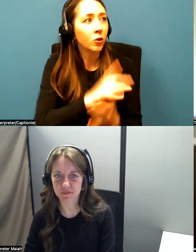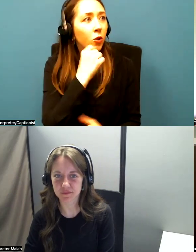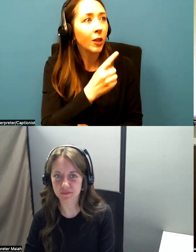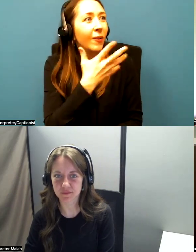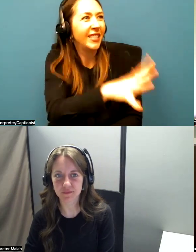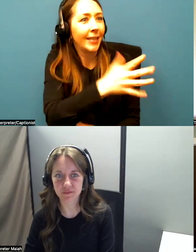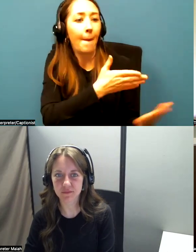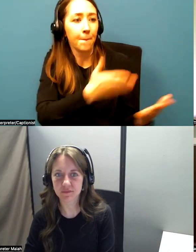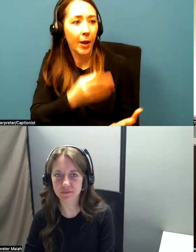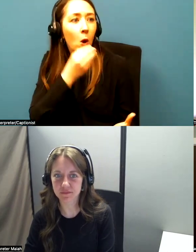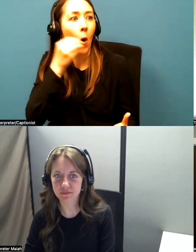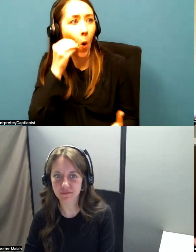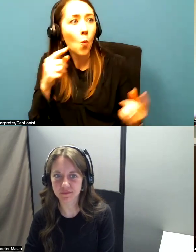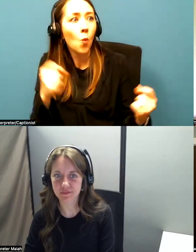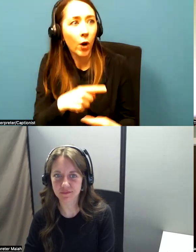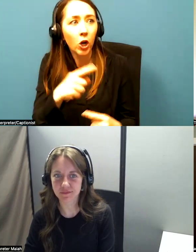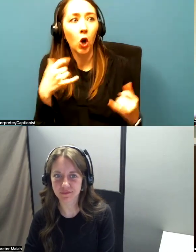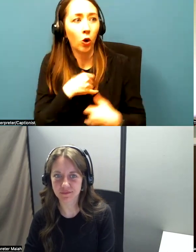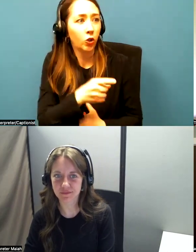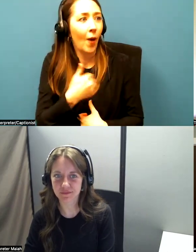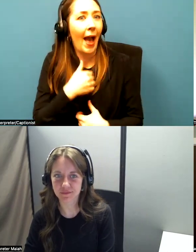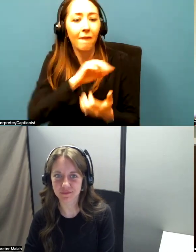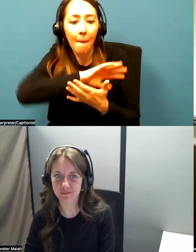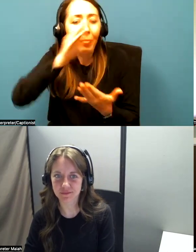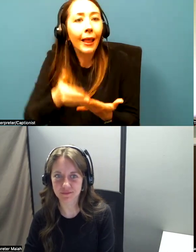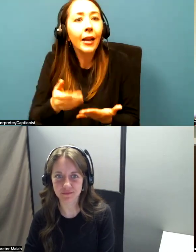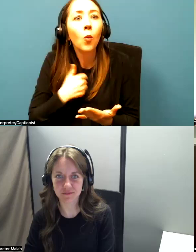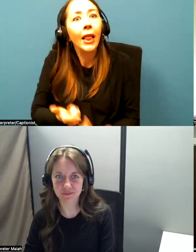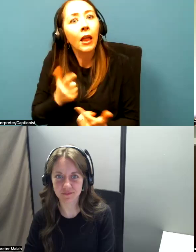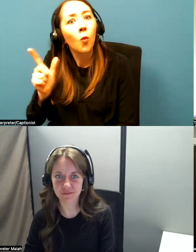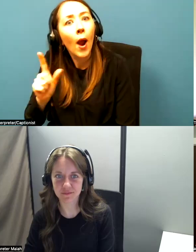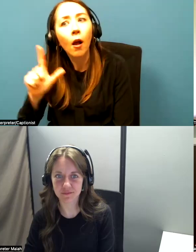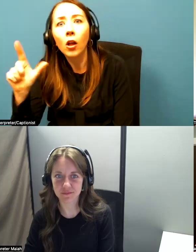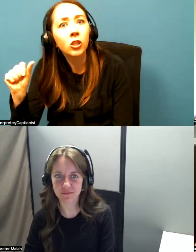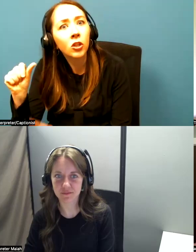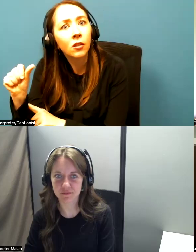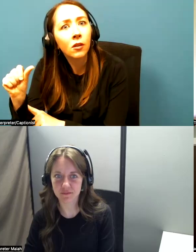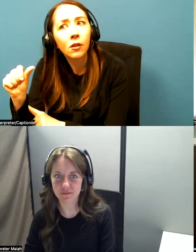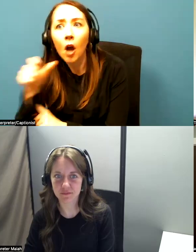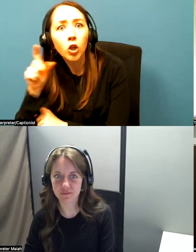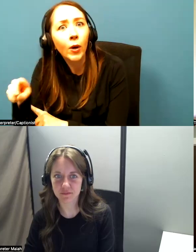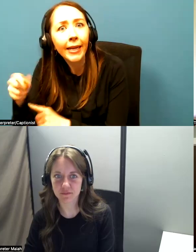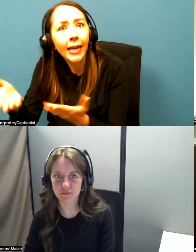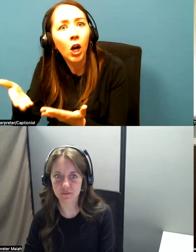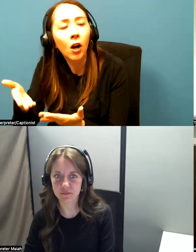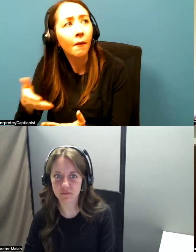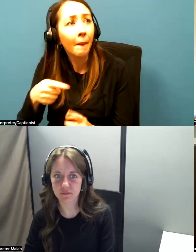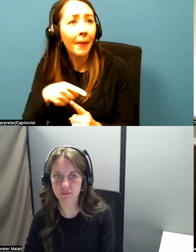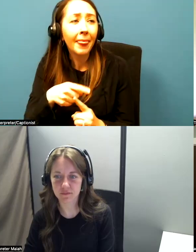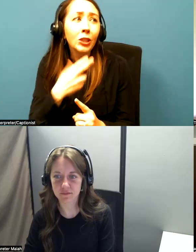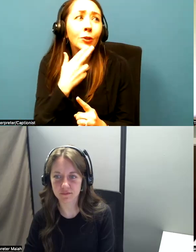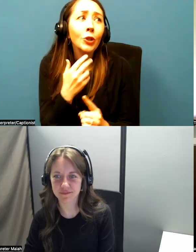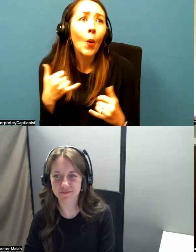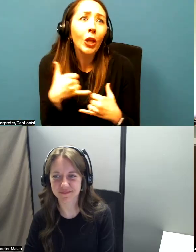winter coats. Like, you have plenty of winter coats. And also, we live in Los Angeles. You don't need a winter coat. And I'm like, but this one's so